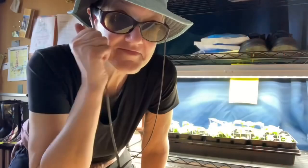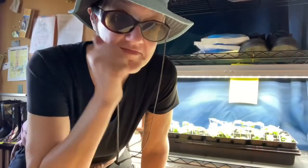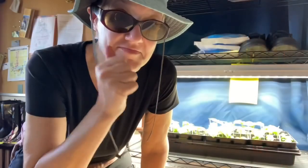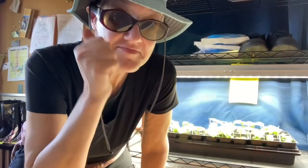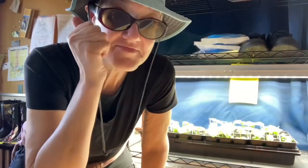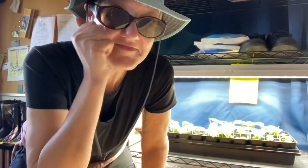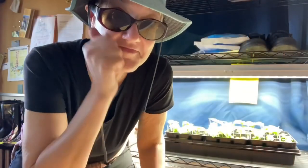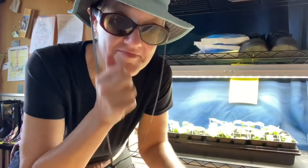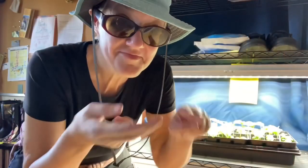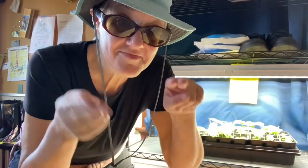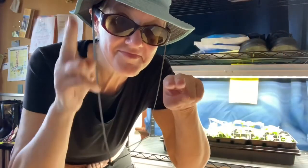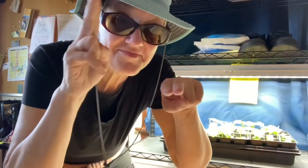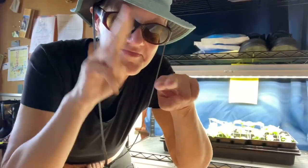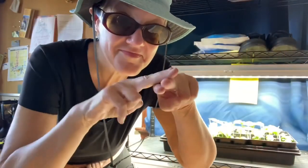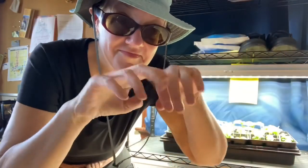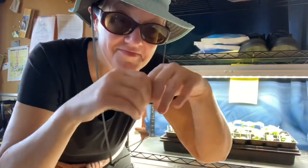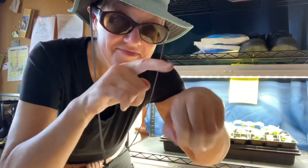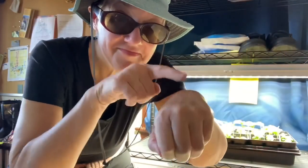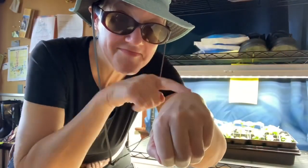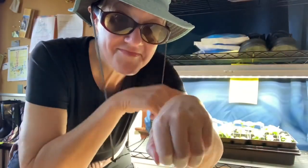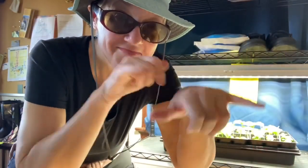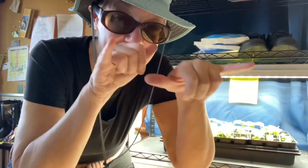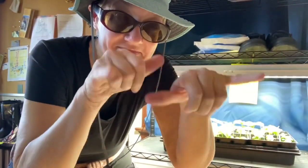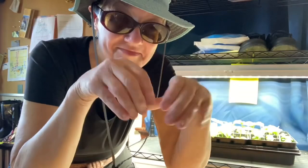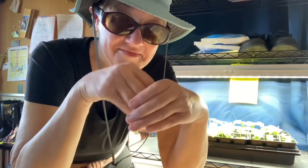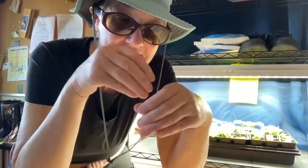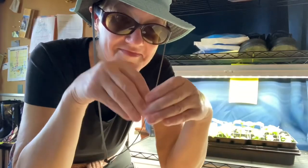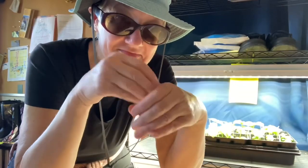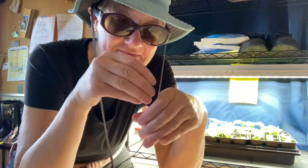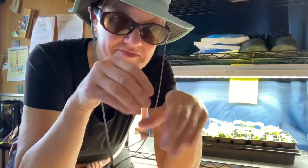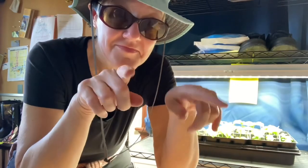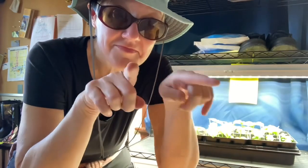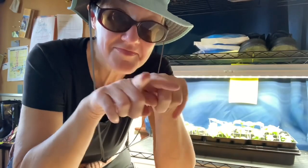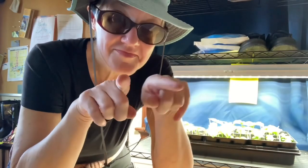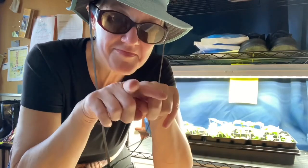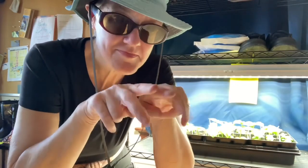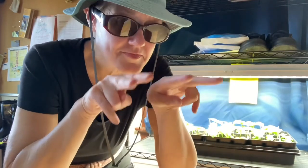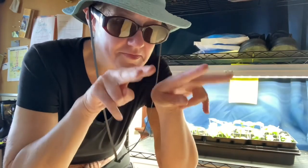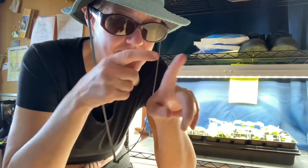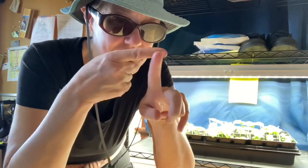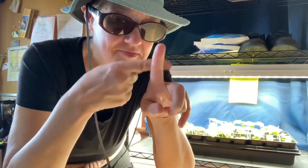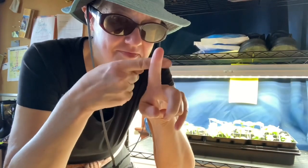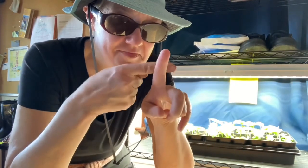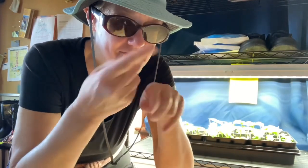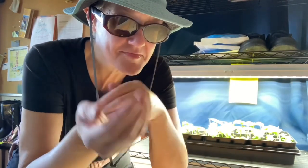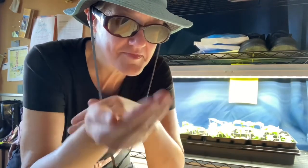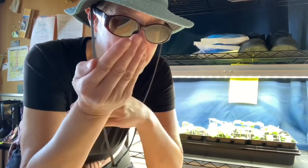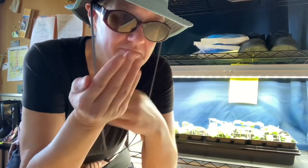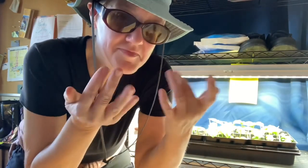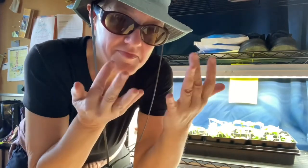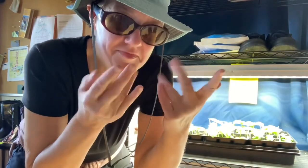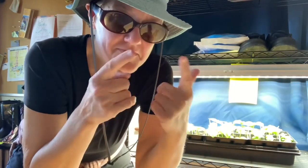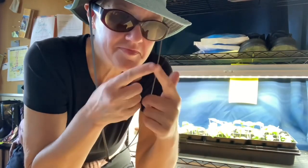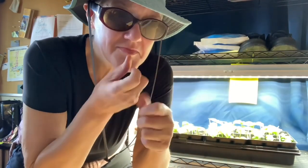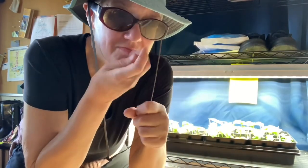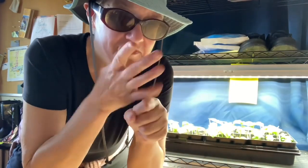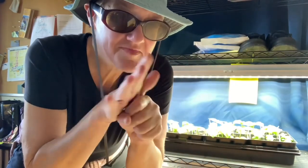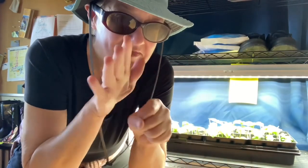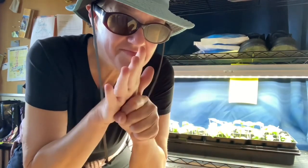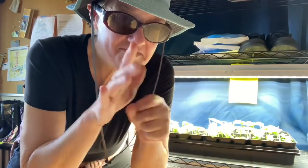Now, every day we're going to increase the amount of time they stay outside. I'm also going to watch the temperature in the morning